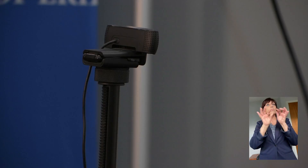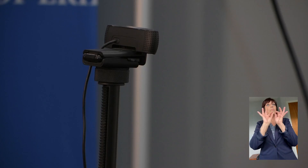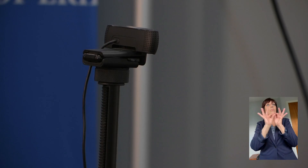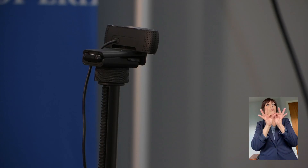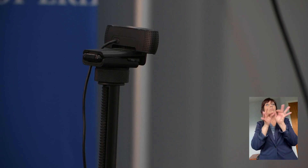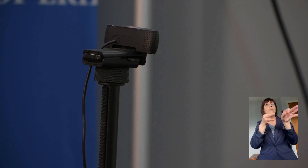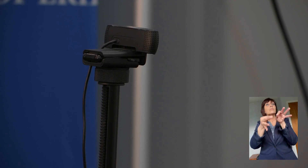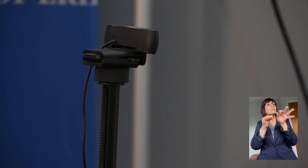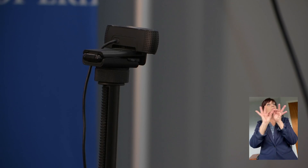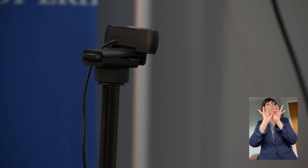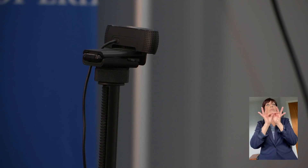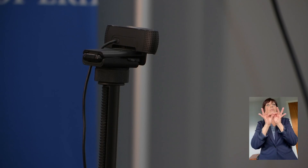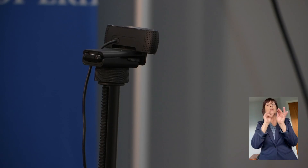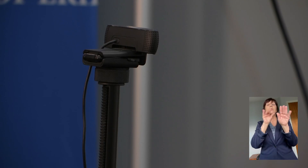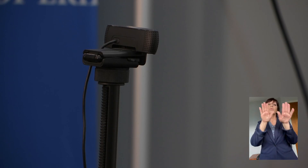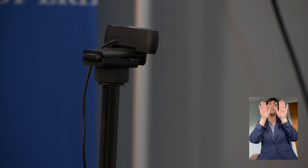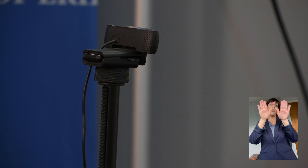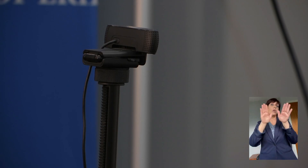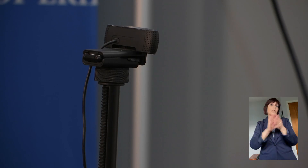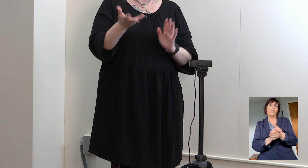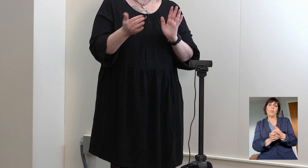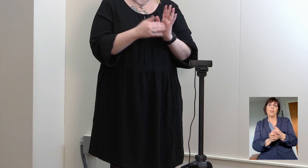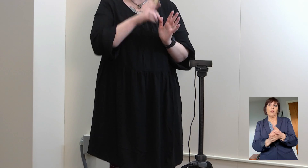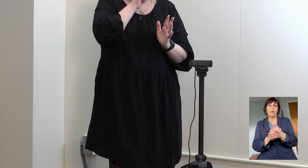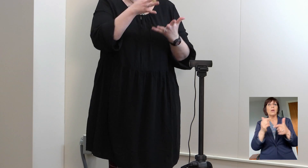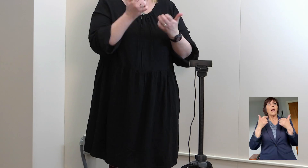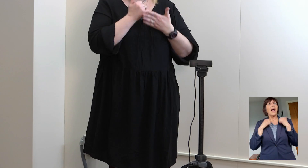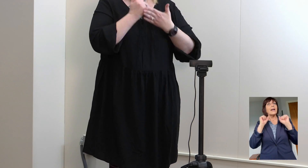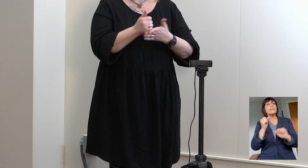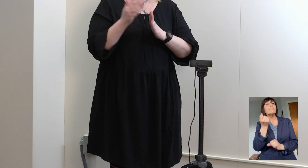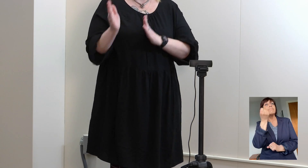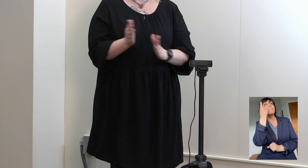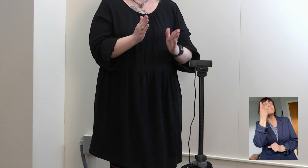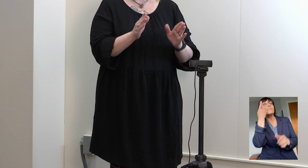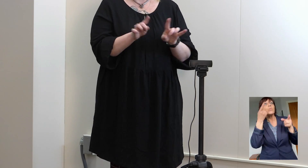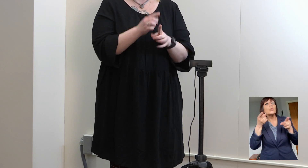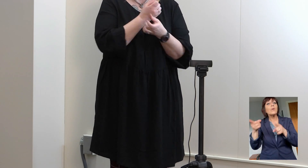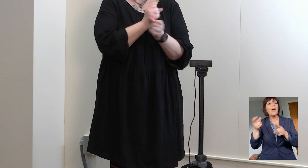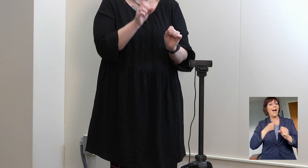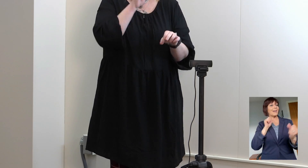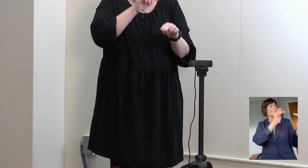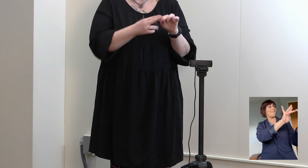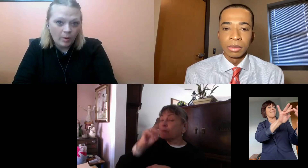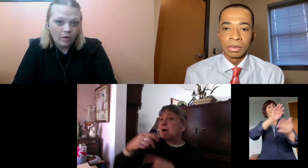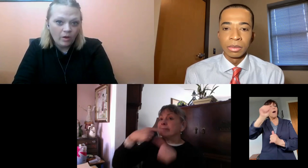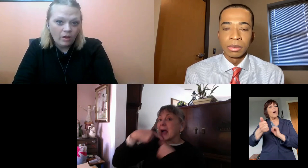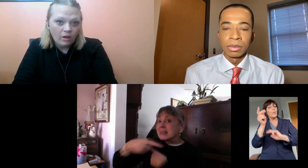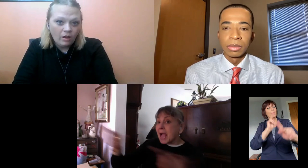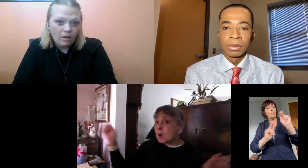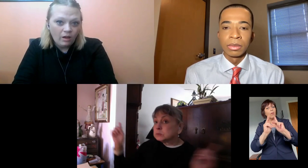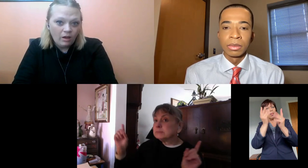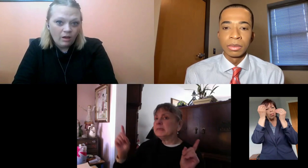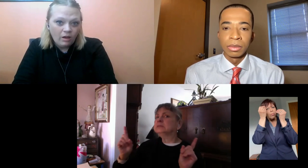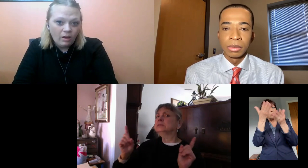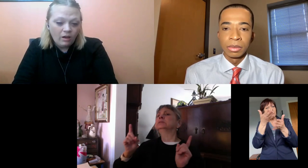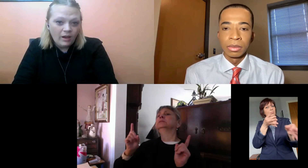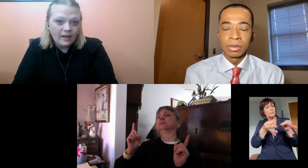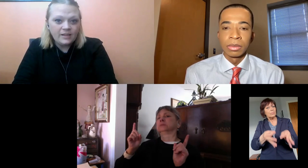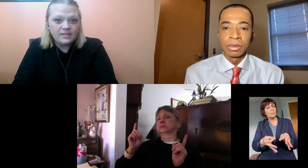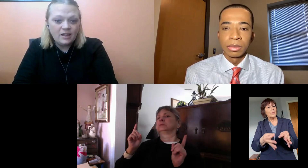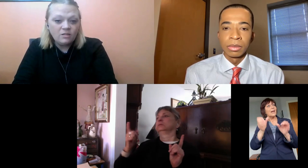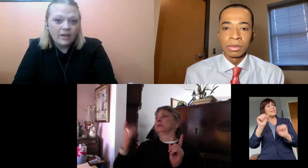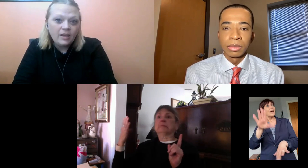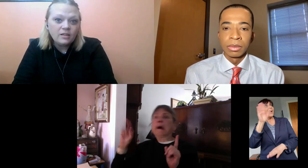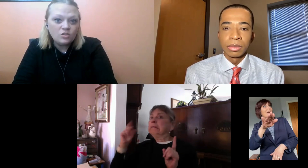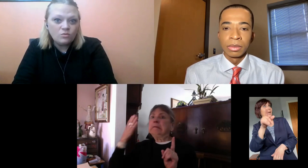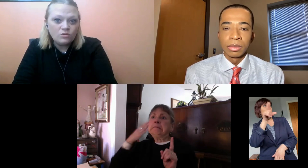explain everything that's going on, it's wonderful, because I can know what's going on and I can get in contact with other people. And I